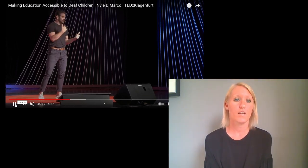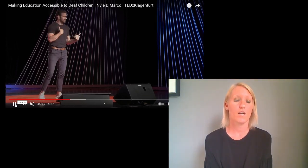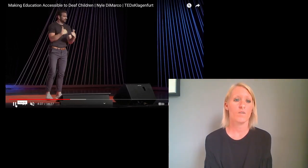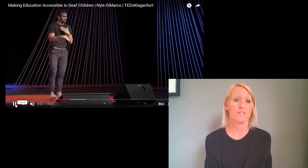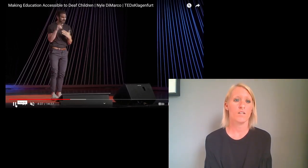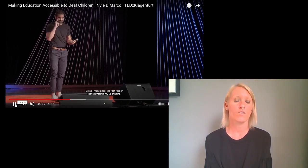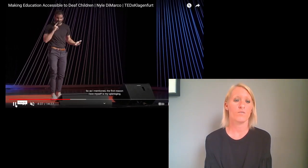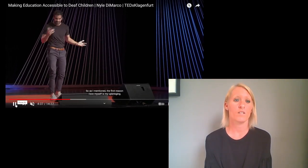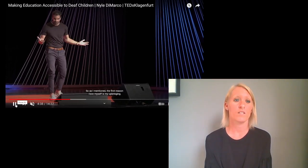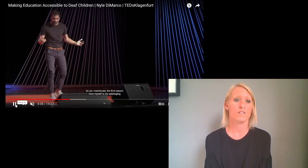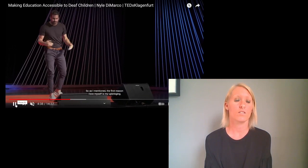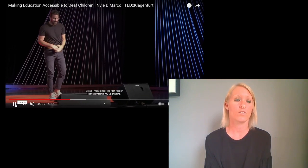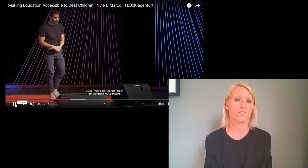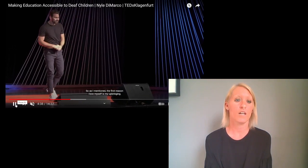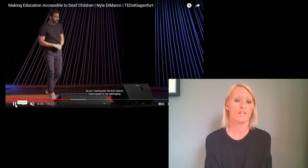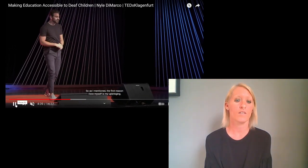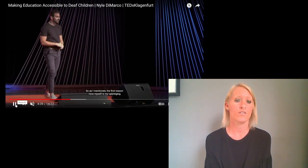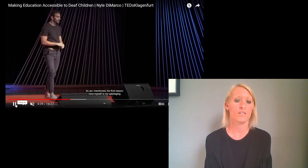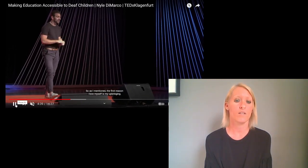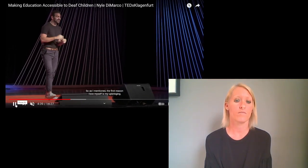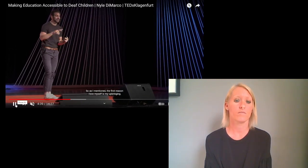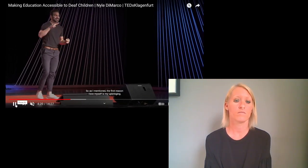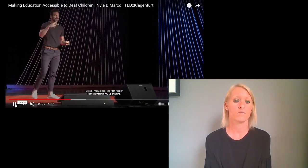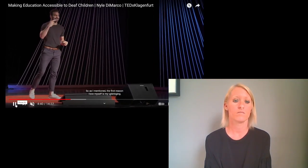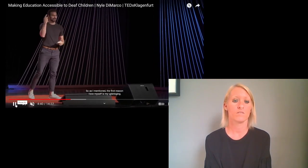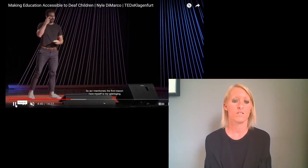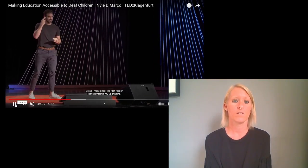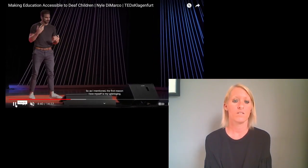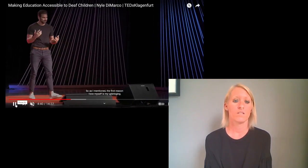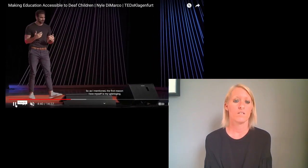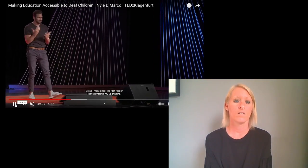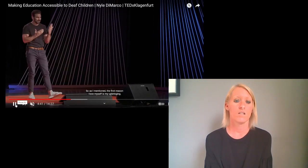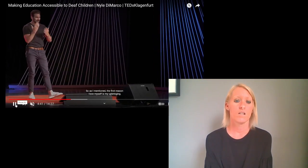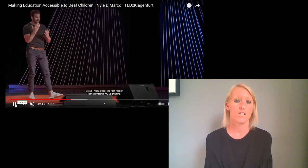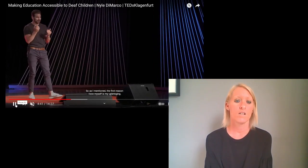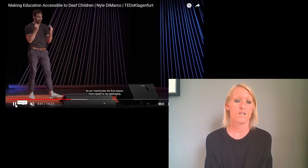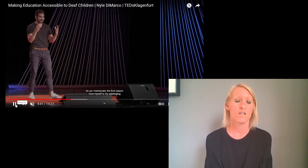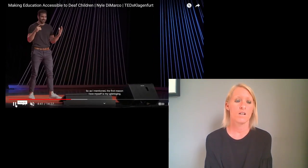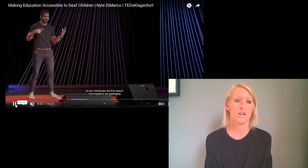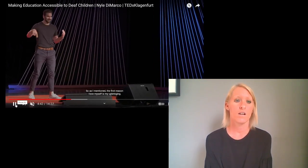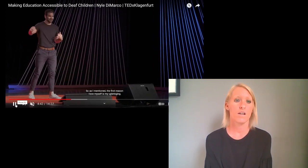First thing I want to tell you is to learn how to love yourself.